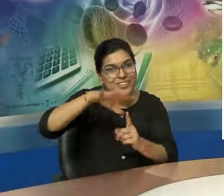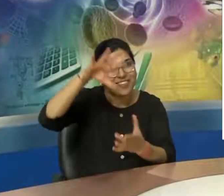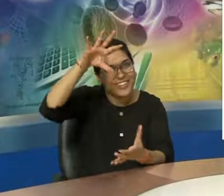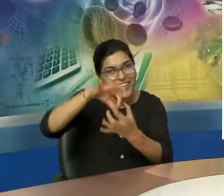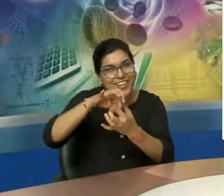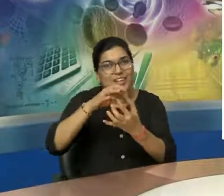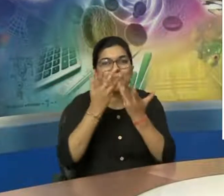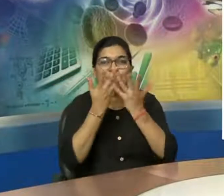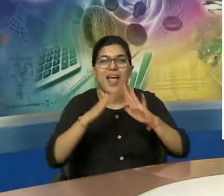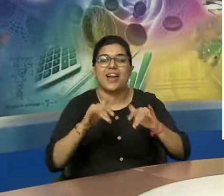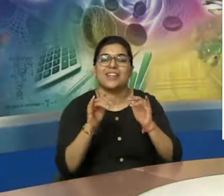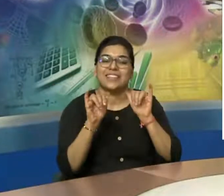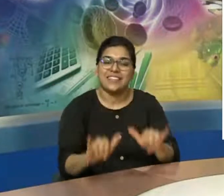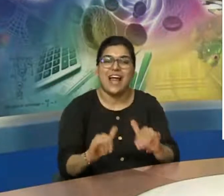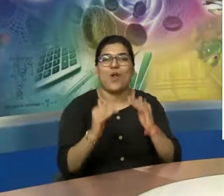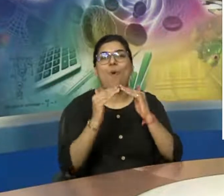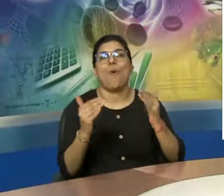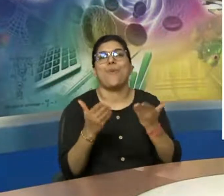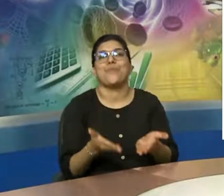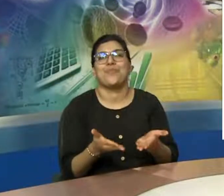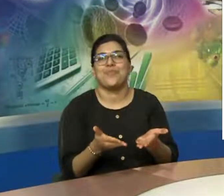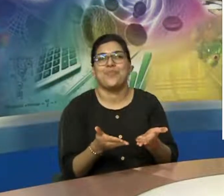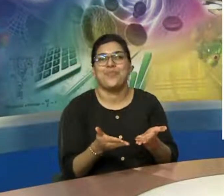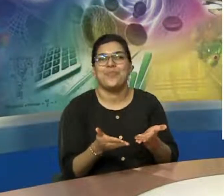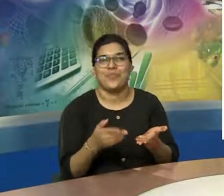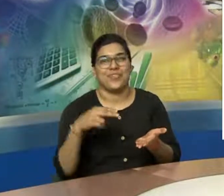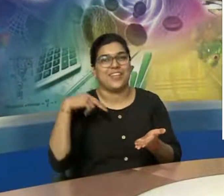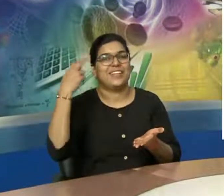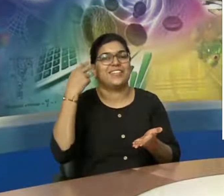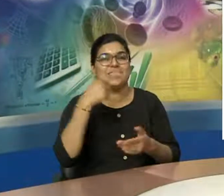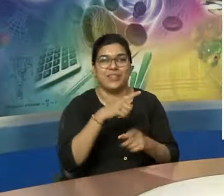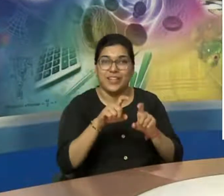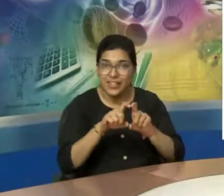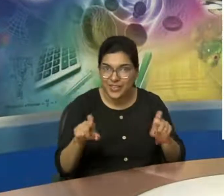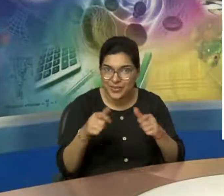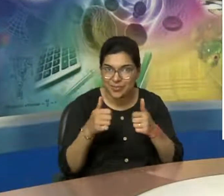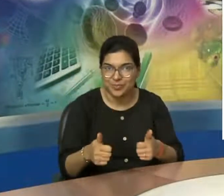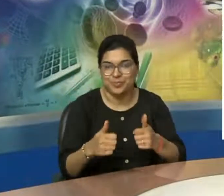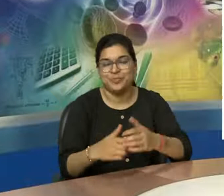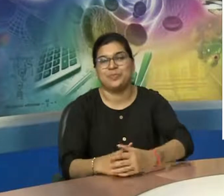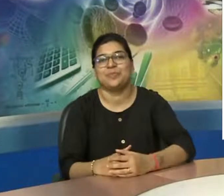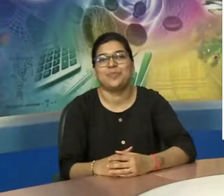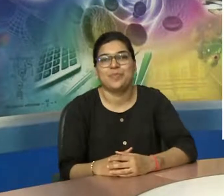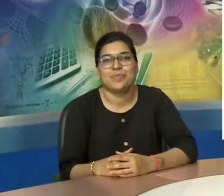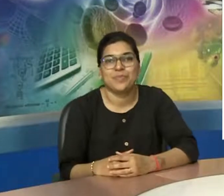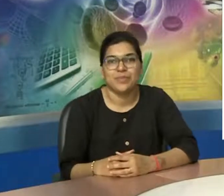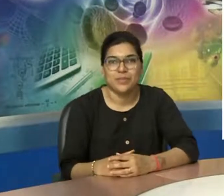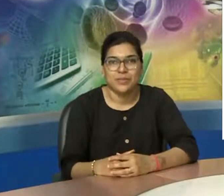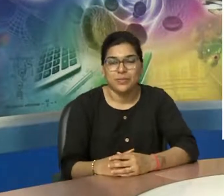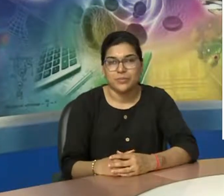So in aquatic flowering plants, you see they are very soft and flexible.